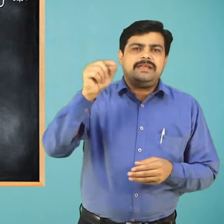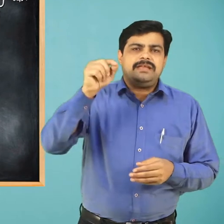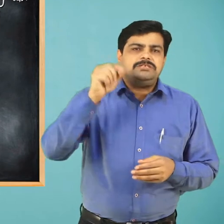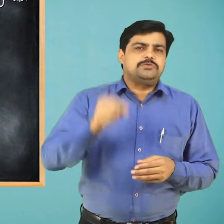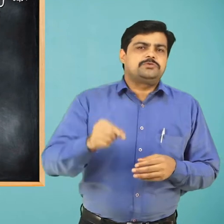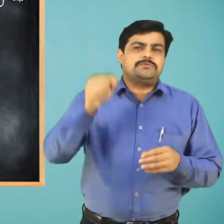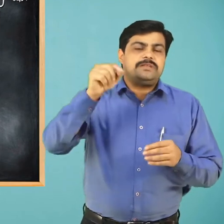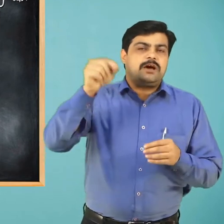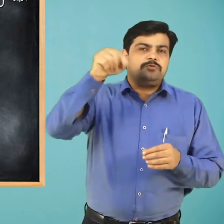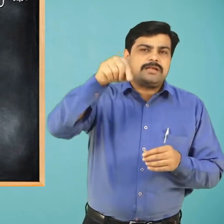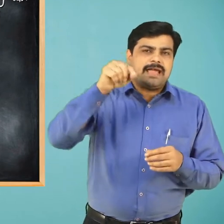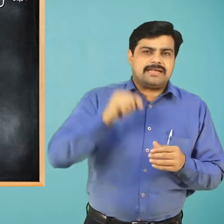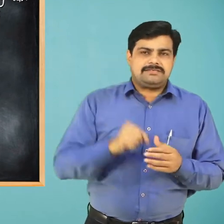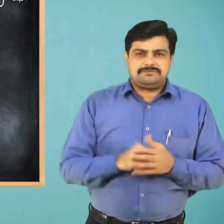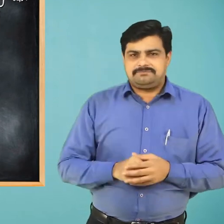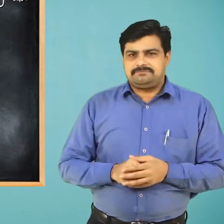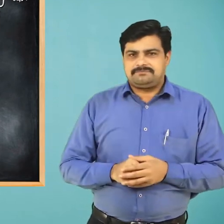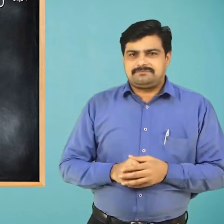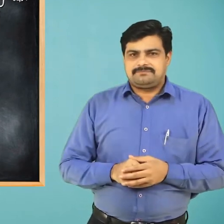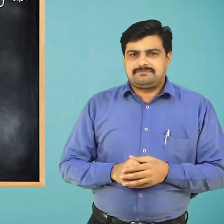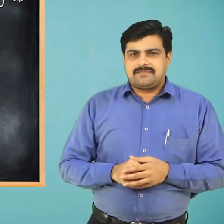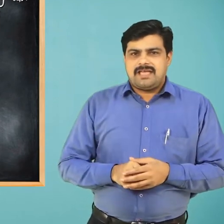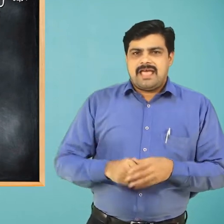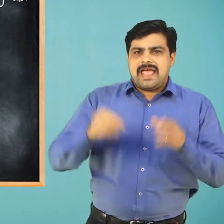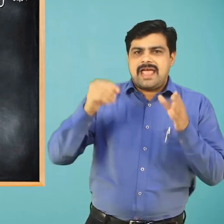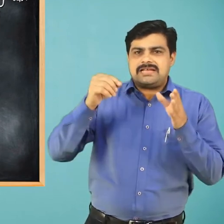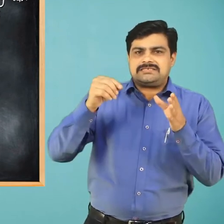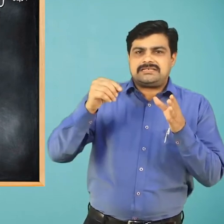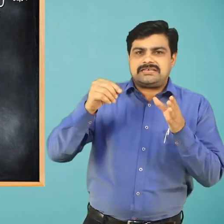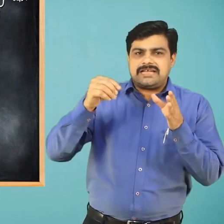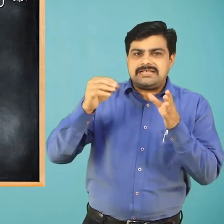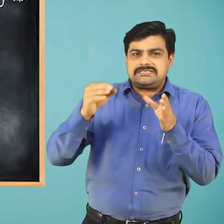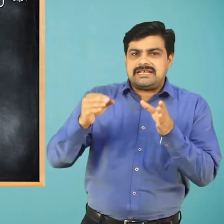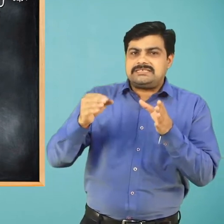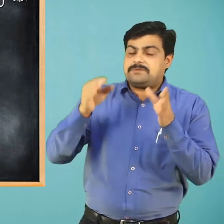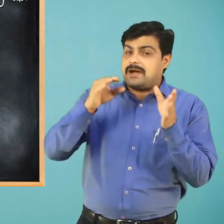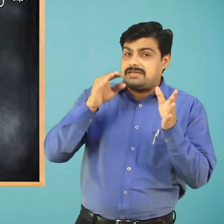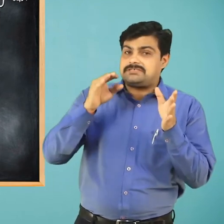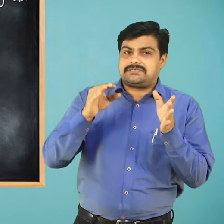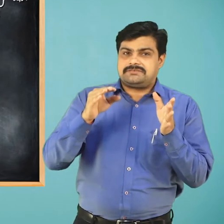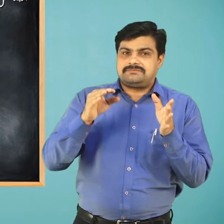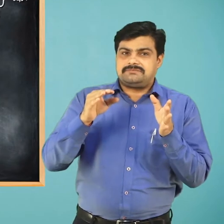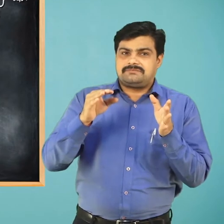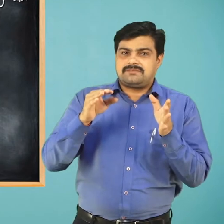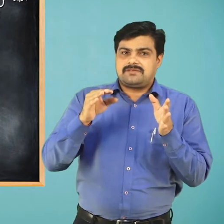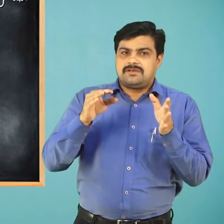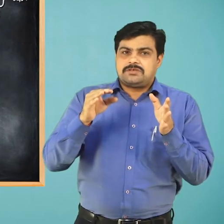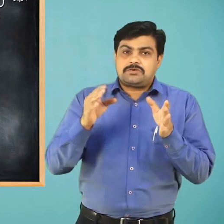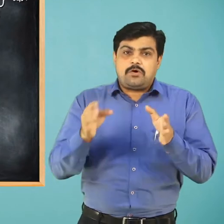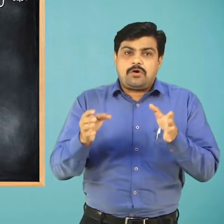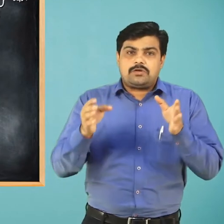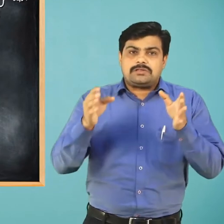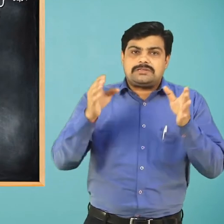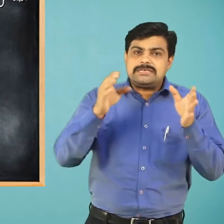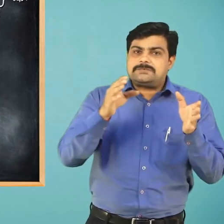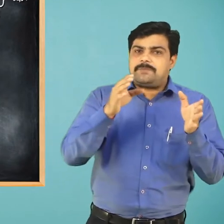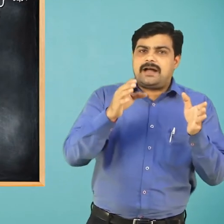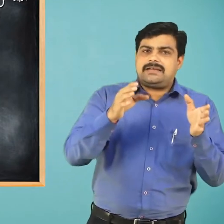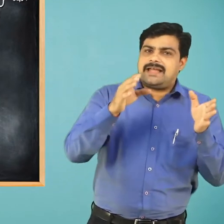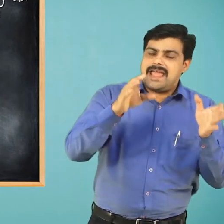is used without had, as the tense is in past. So, this part